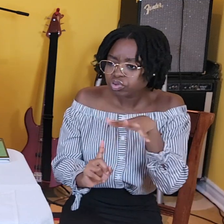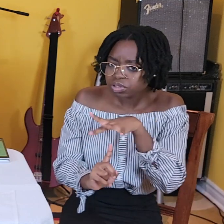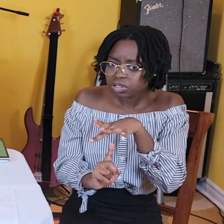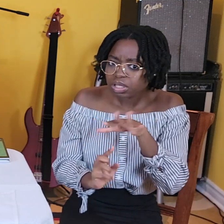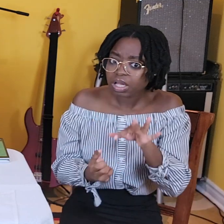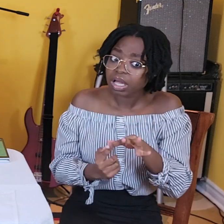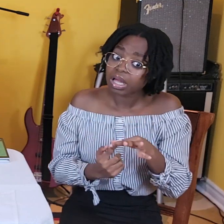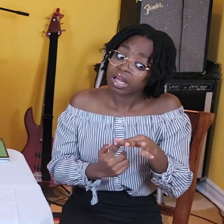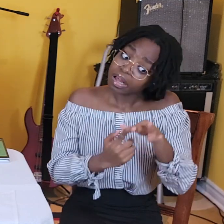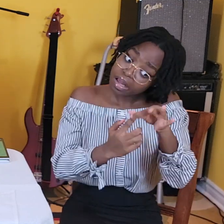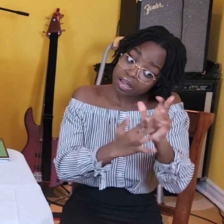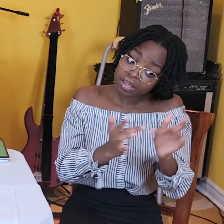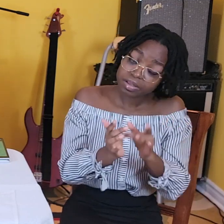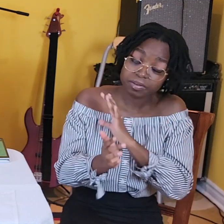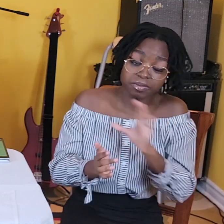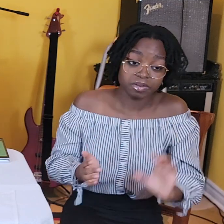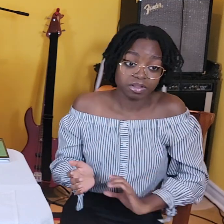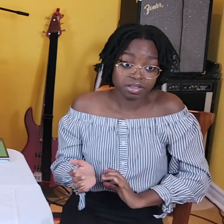to happen, what he was going to do.